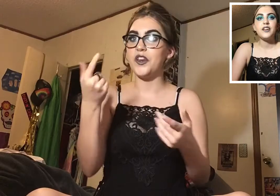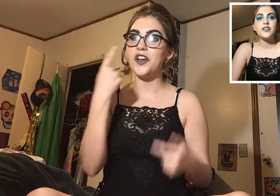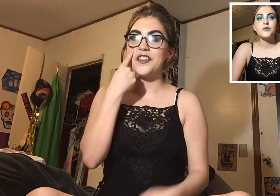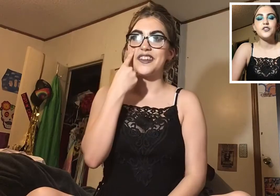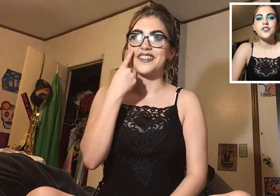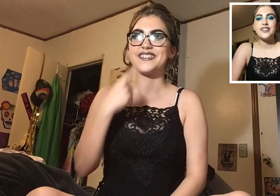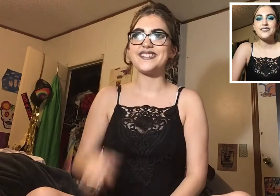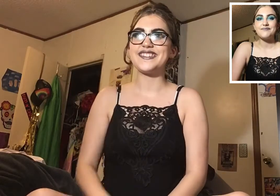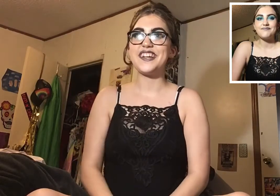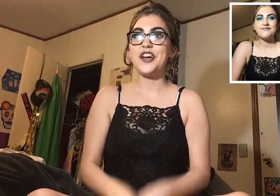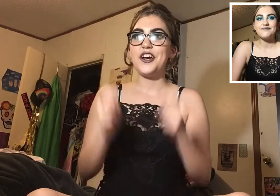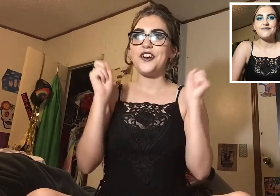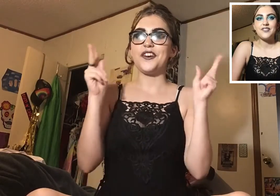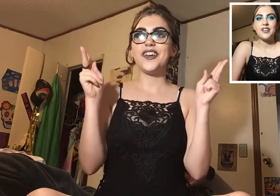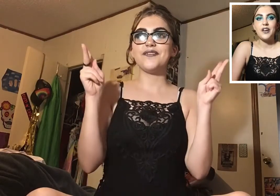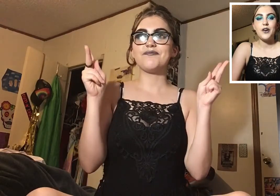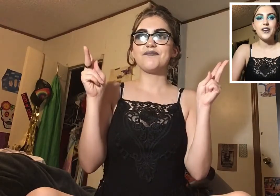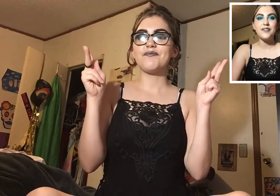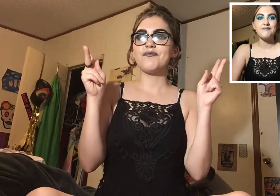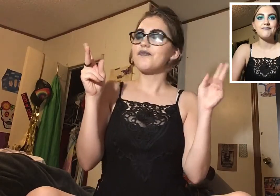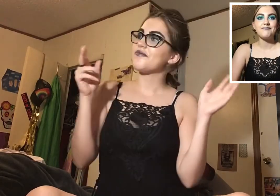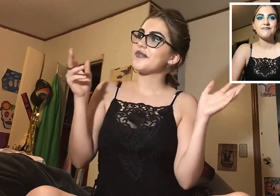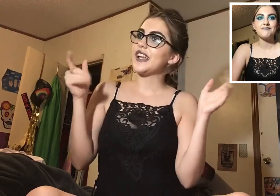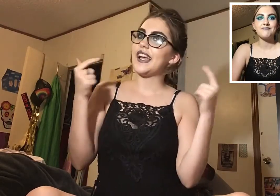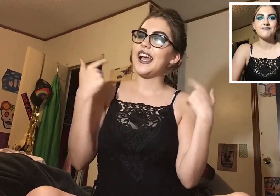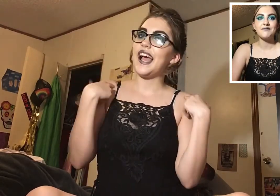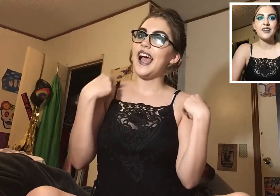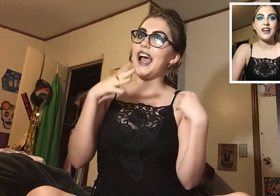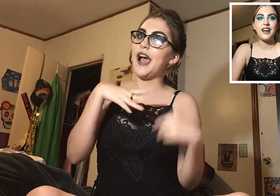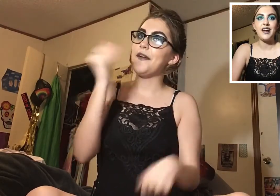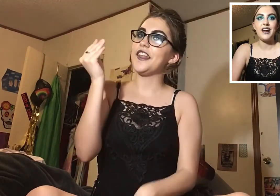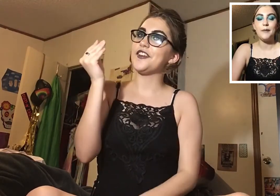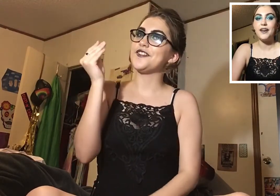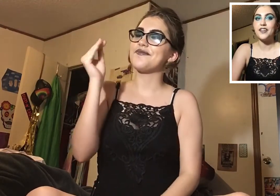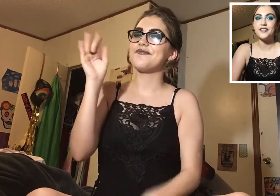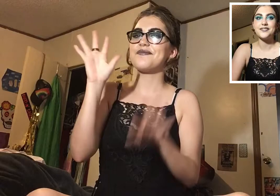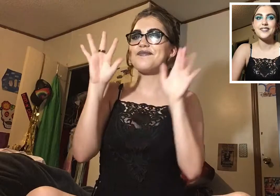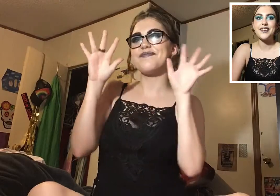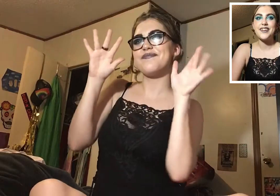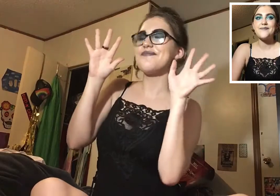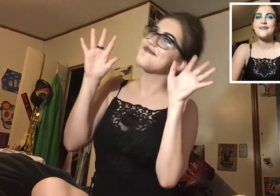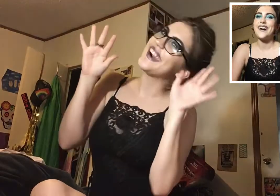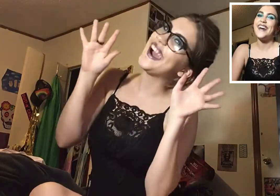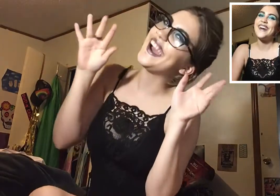And what'd you think? Okay, I'm